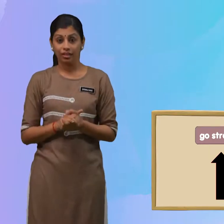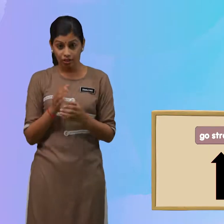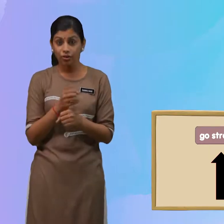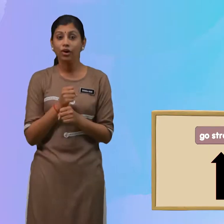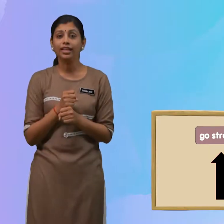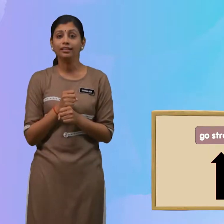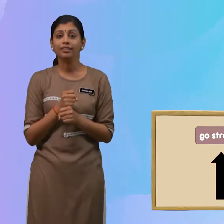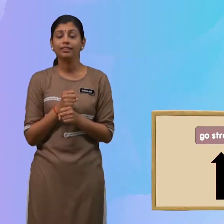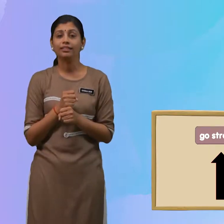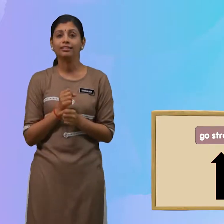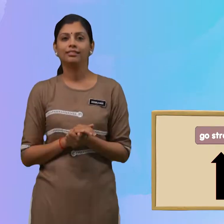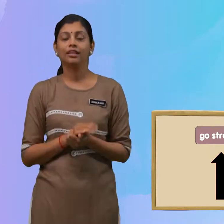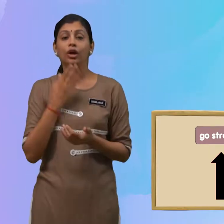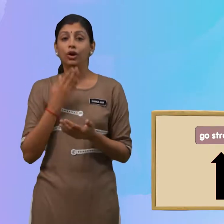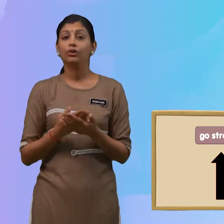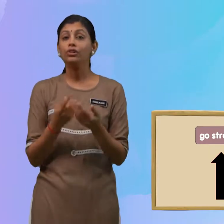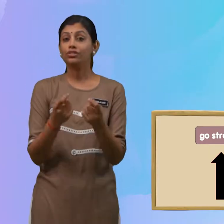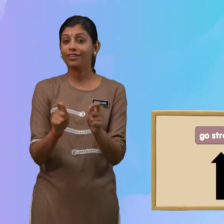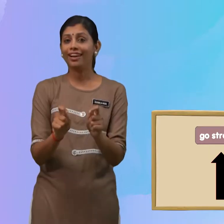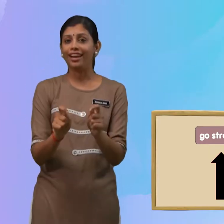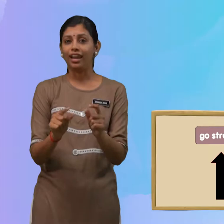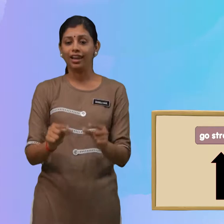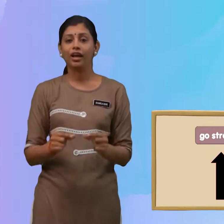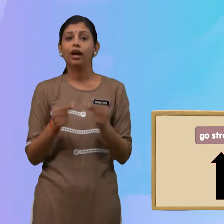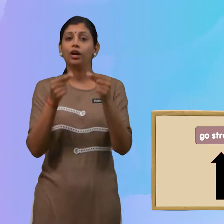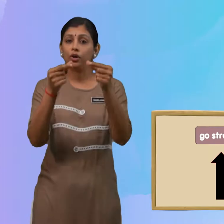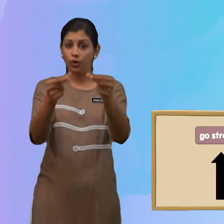You got it? Good try! Go